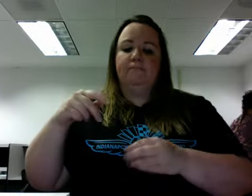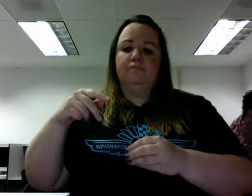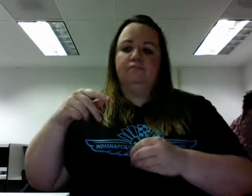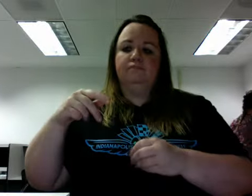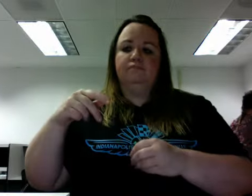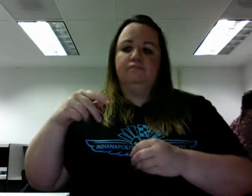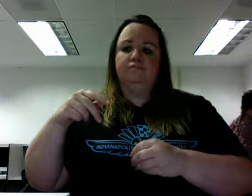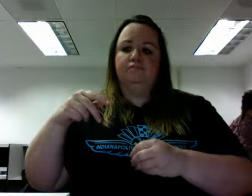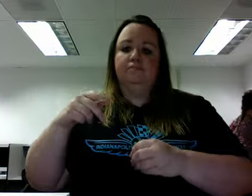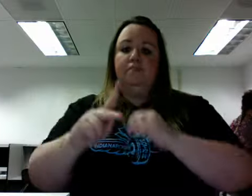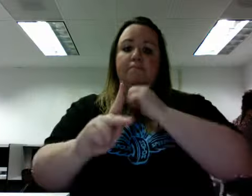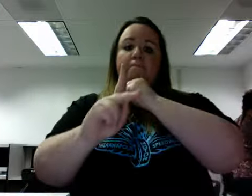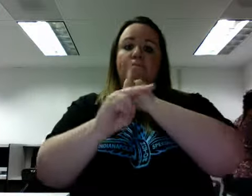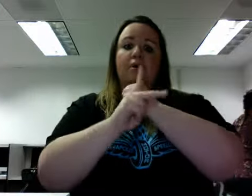longer, you guys get bigger.